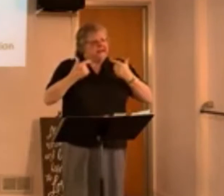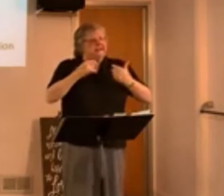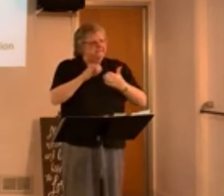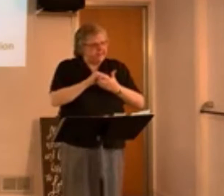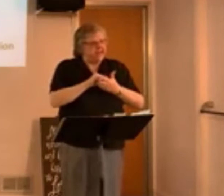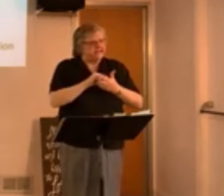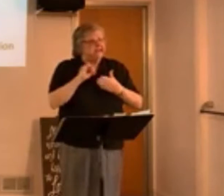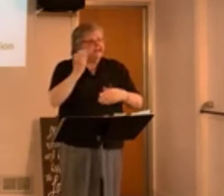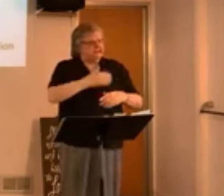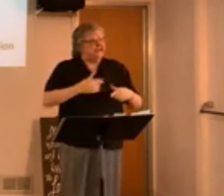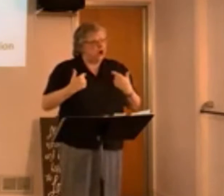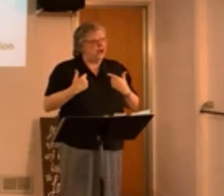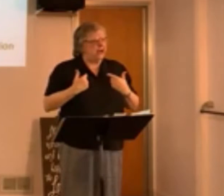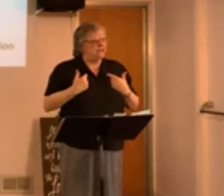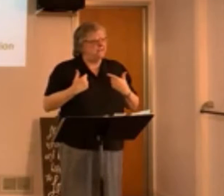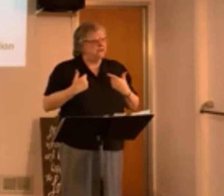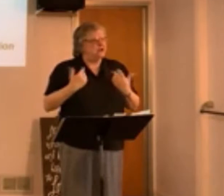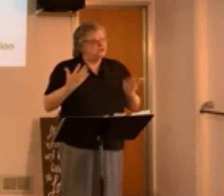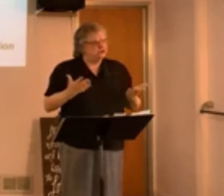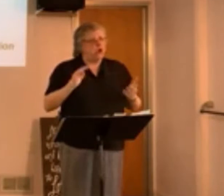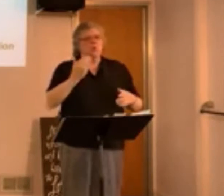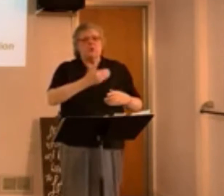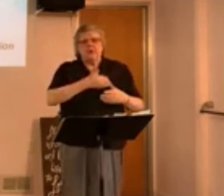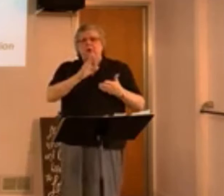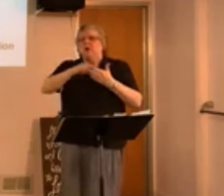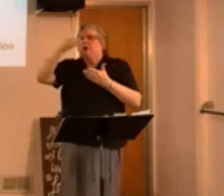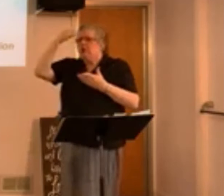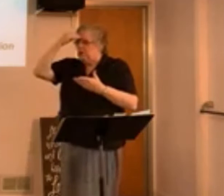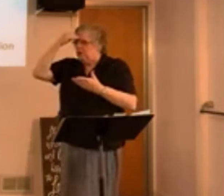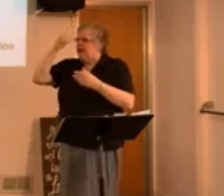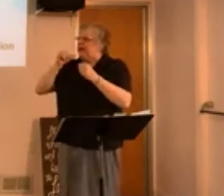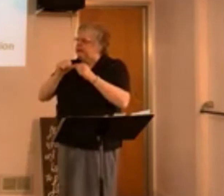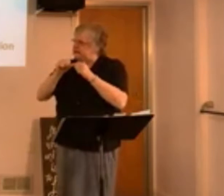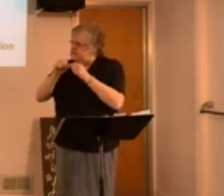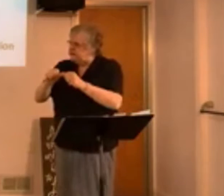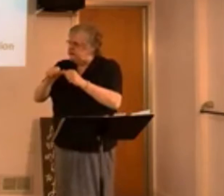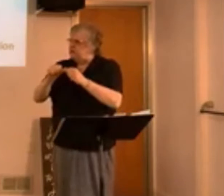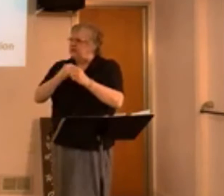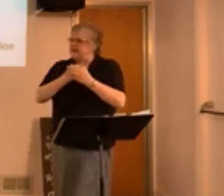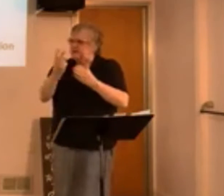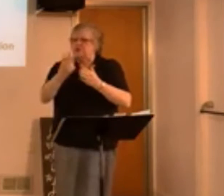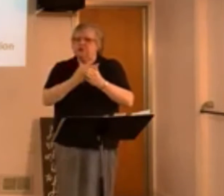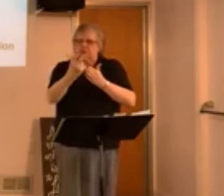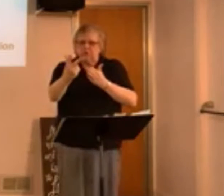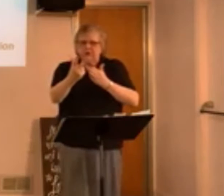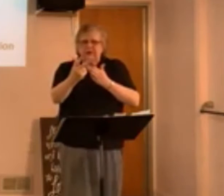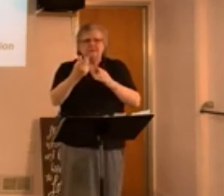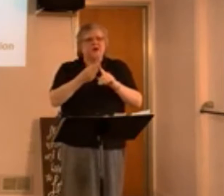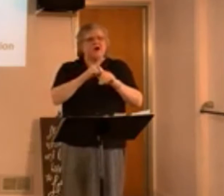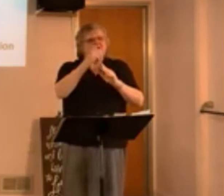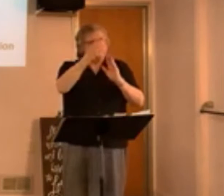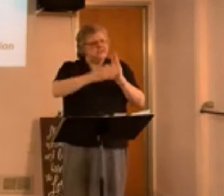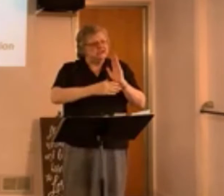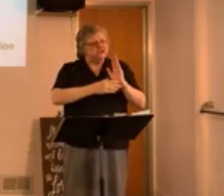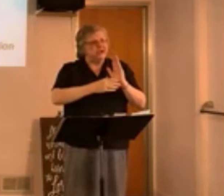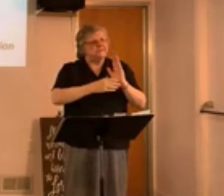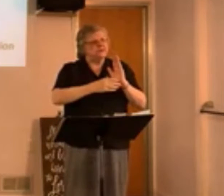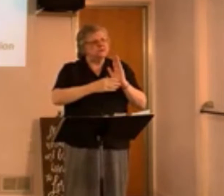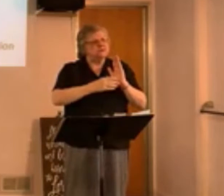our lives. And so we're going to learn continually the next few weeks from these wonderful